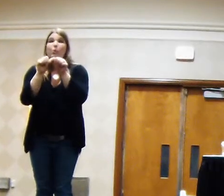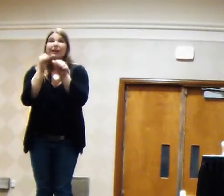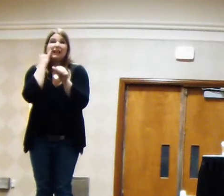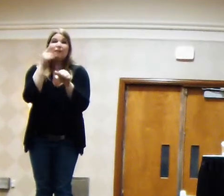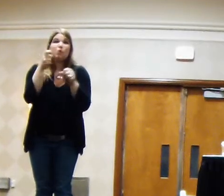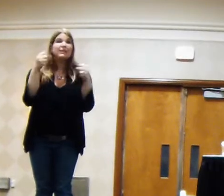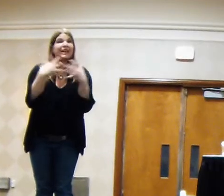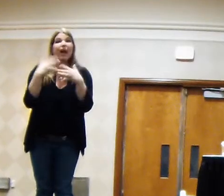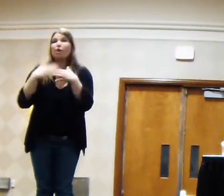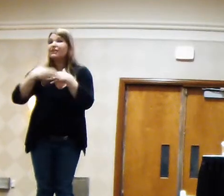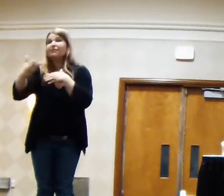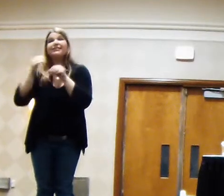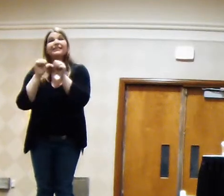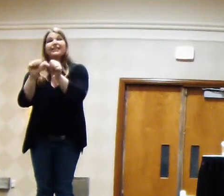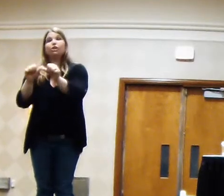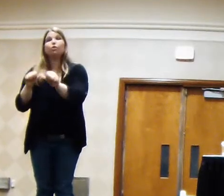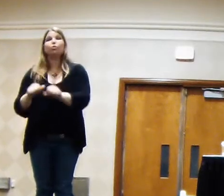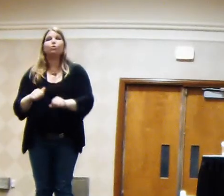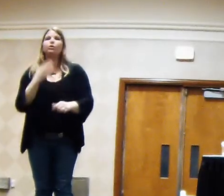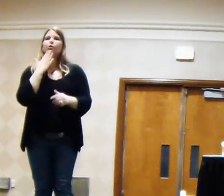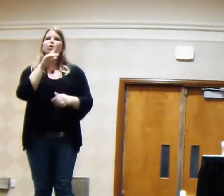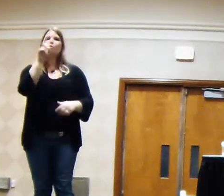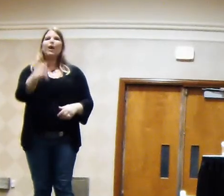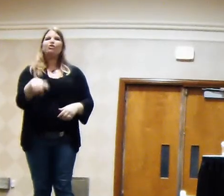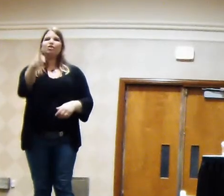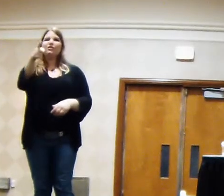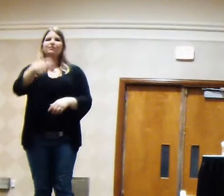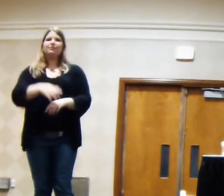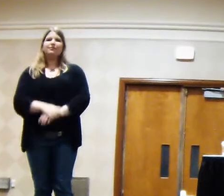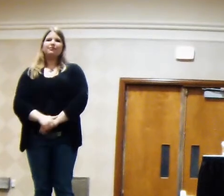sweetie. Thank you. Very good question.